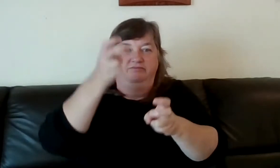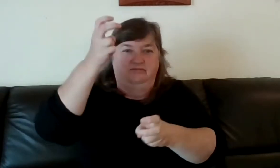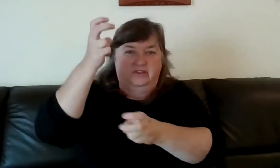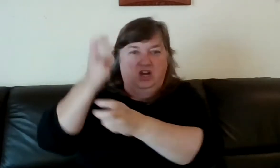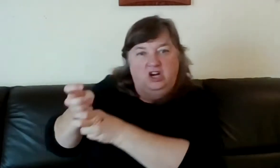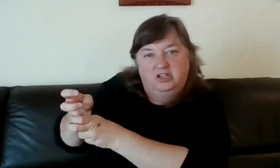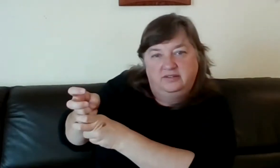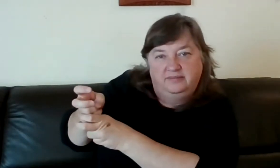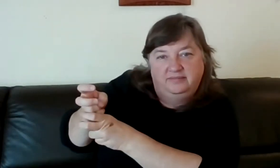Hard.